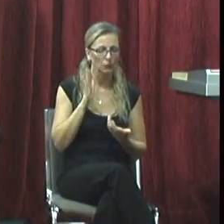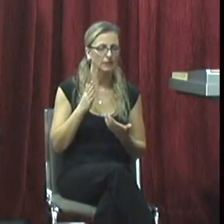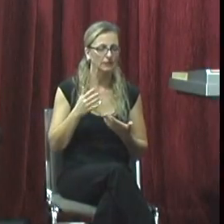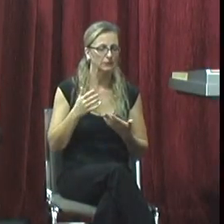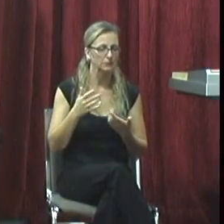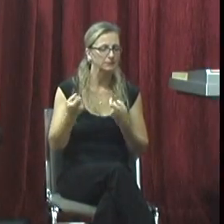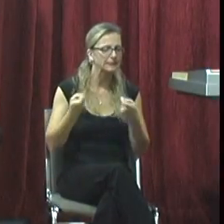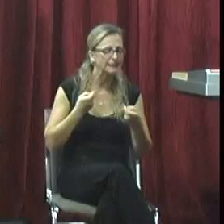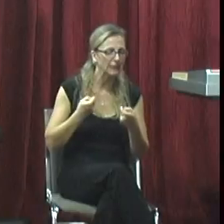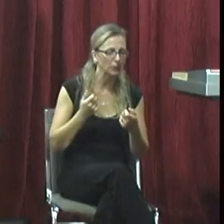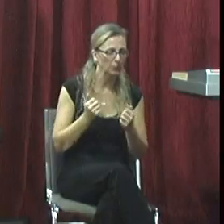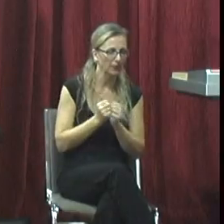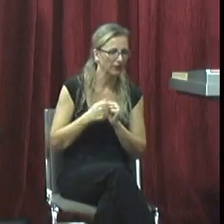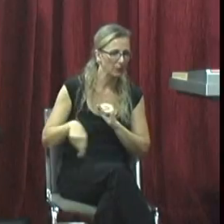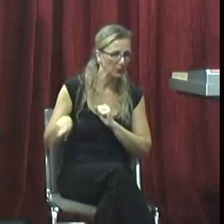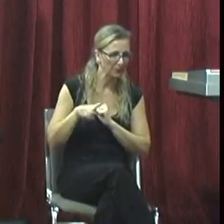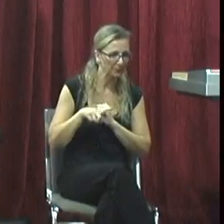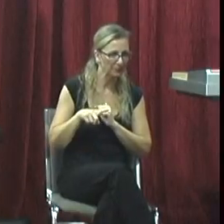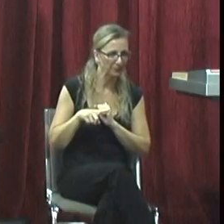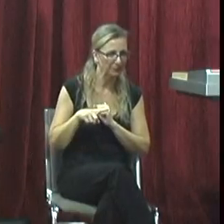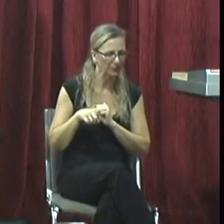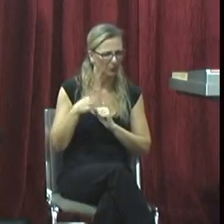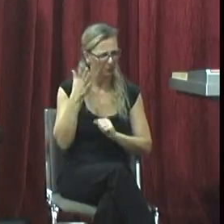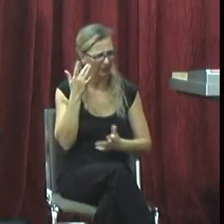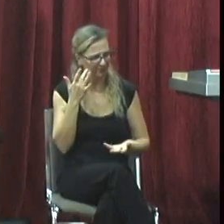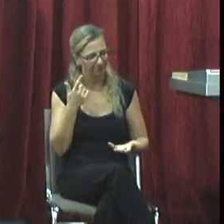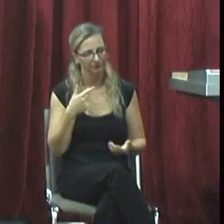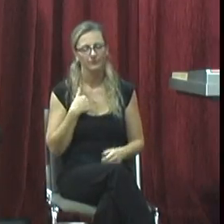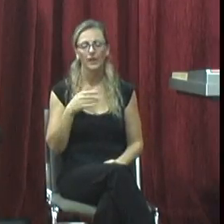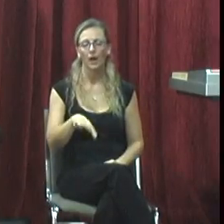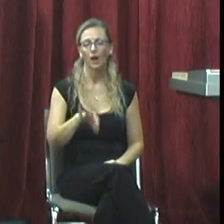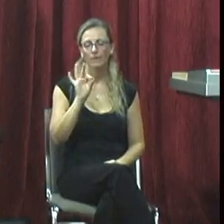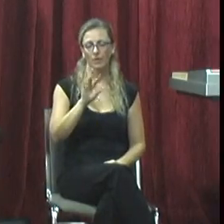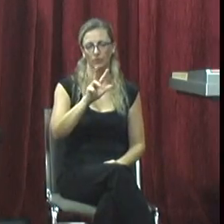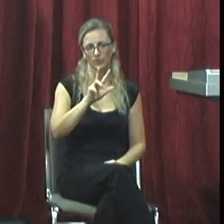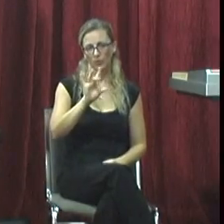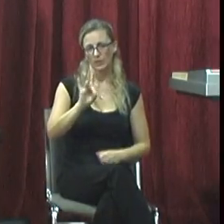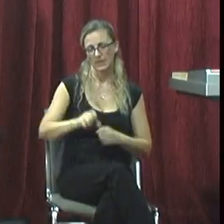deal with. Because here's what I found. Over the 38